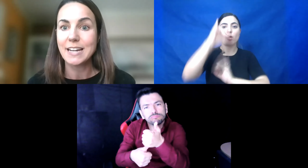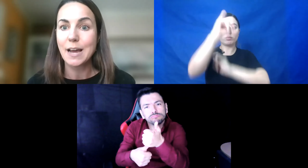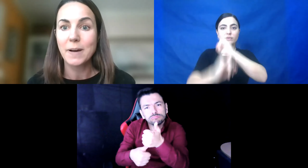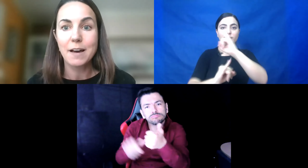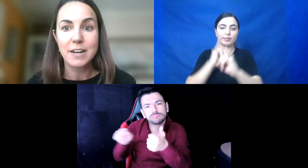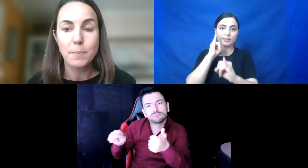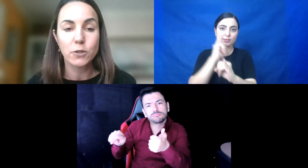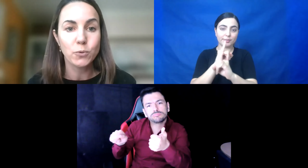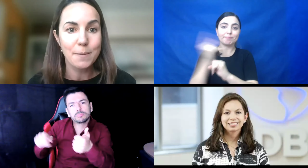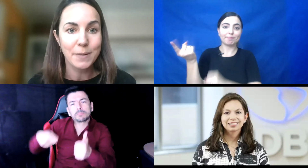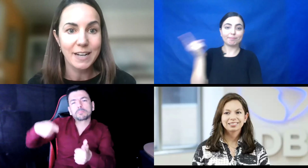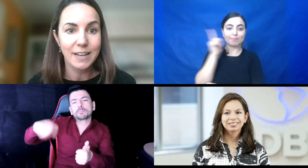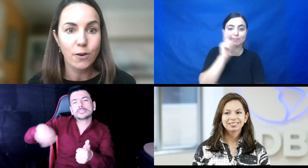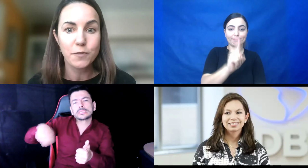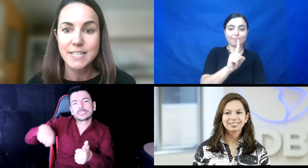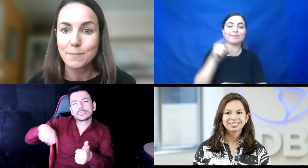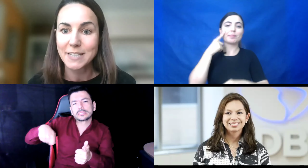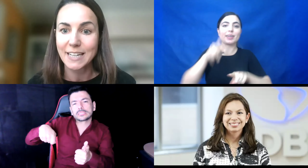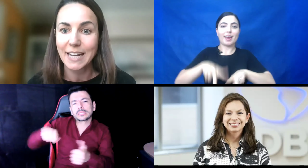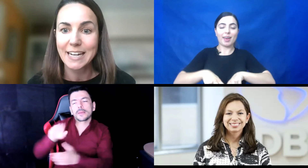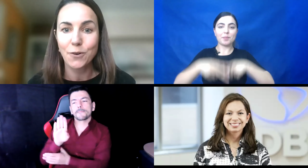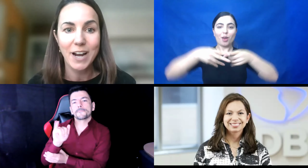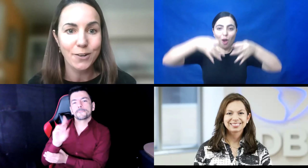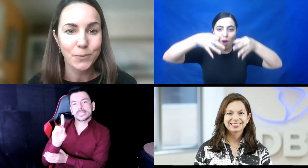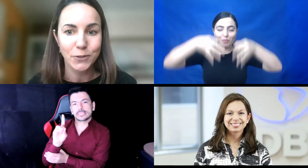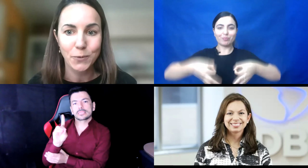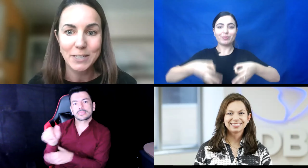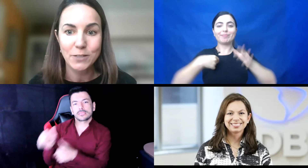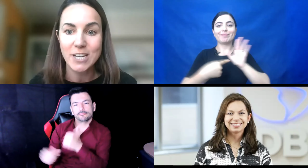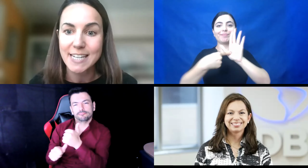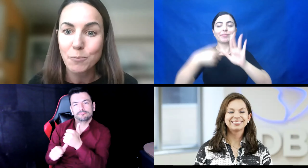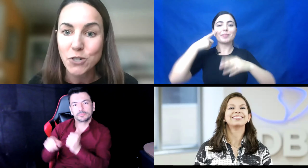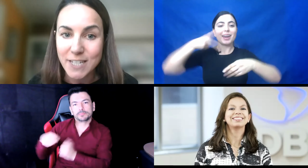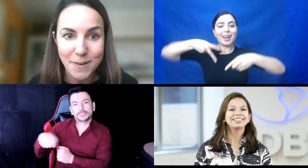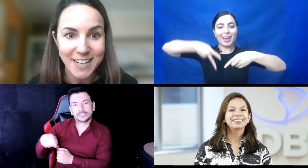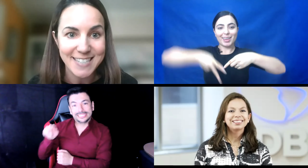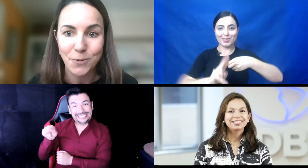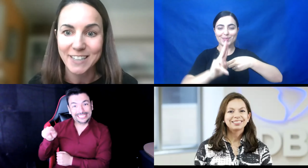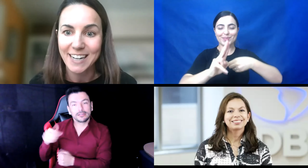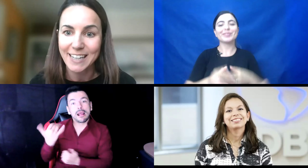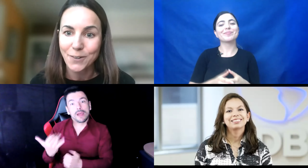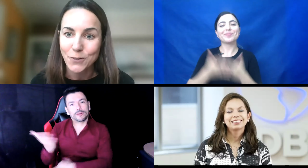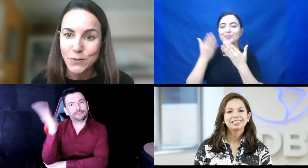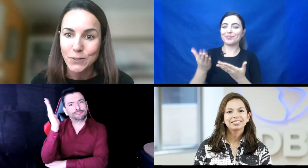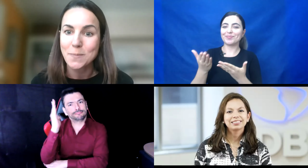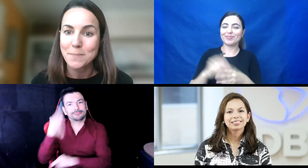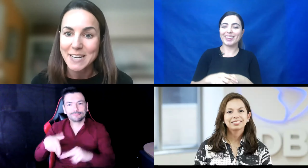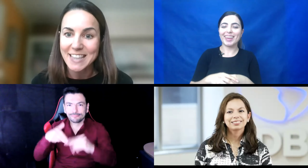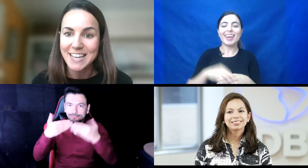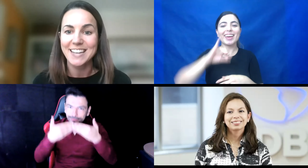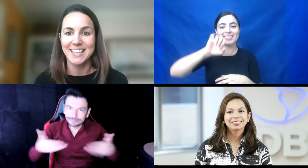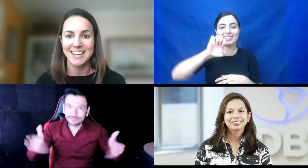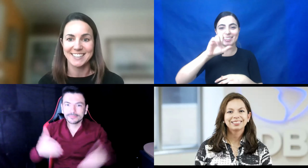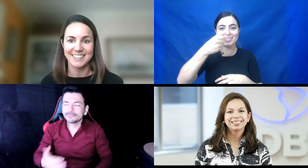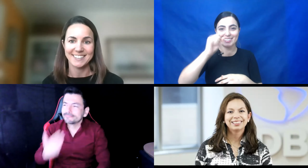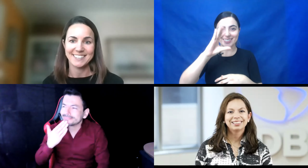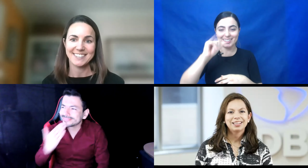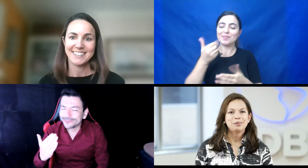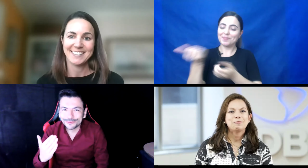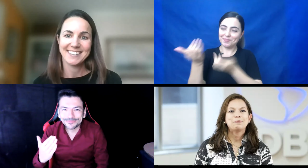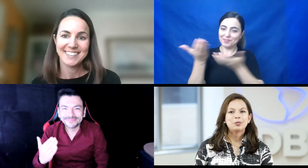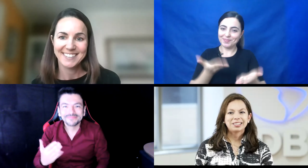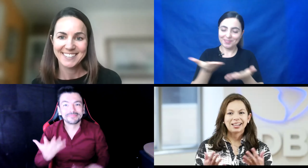the IDB, to share some insights and some opening remarks to get us started with our event. Jessica, thank you so much